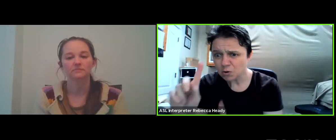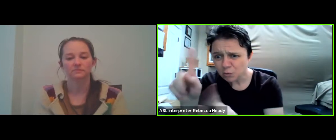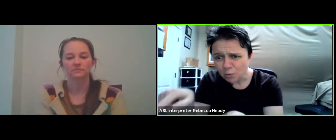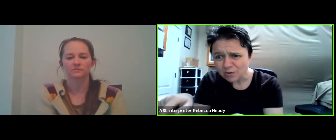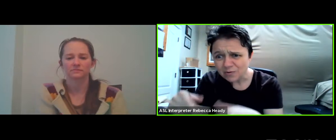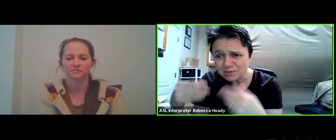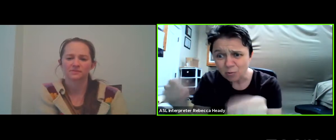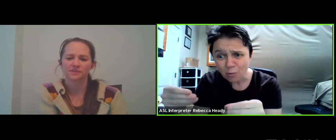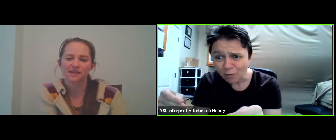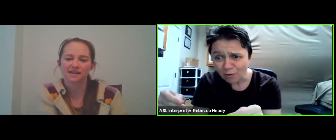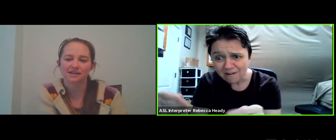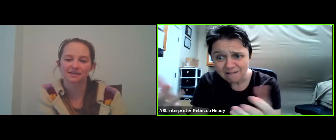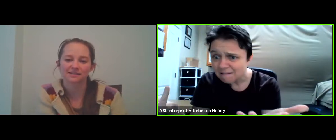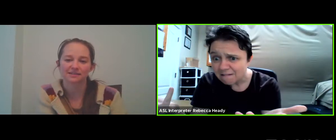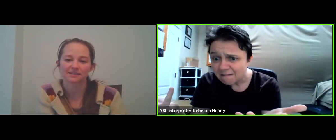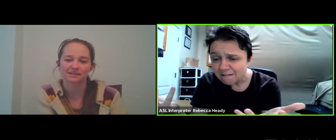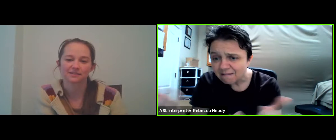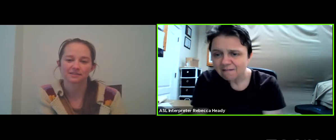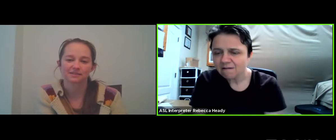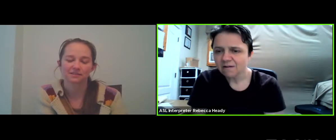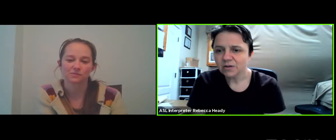like, Yeah.